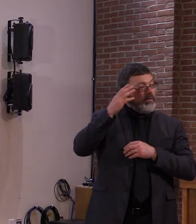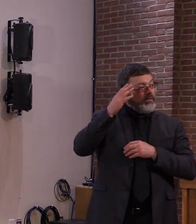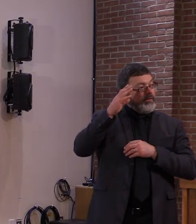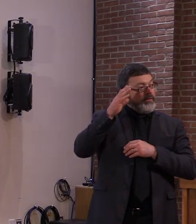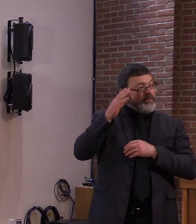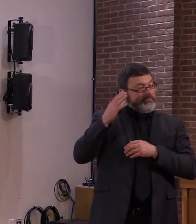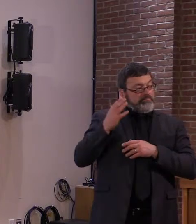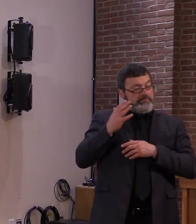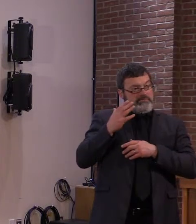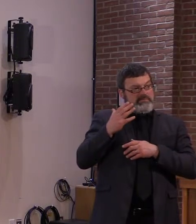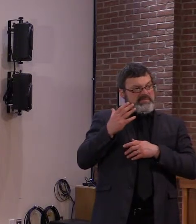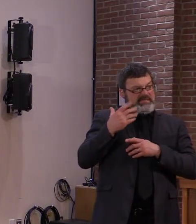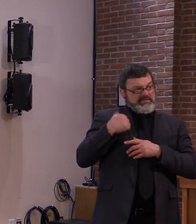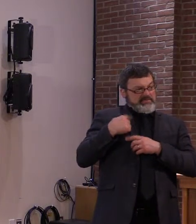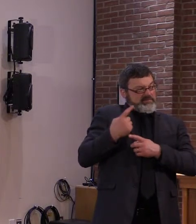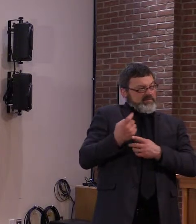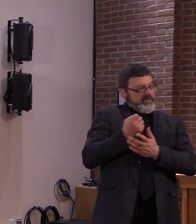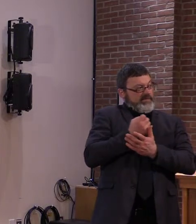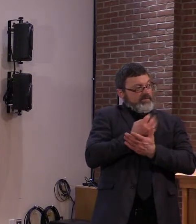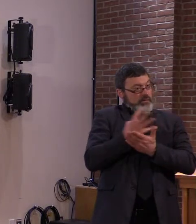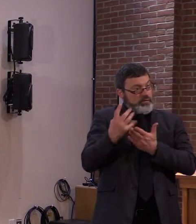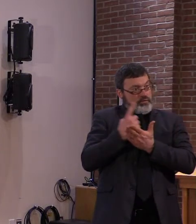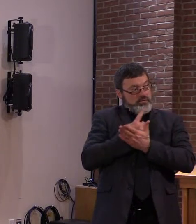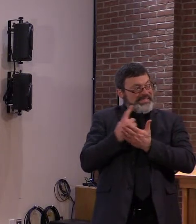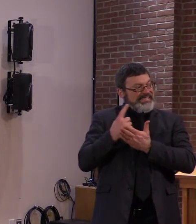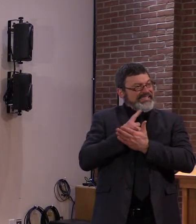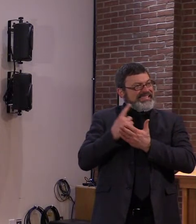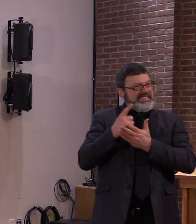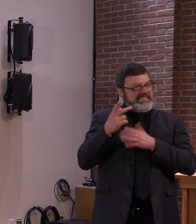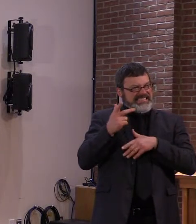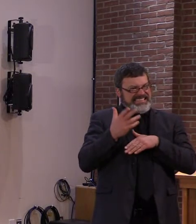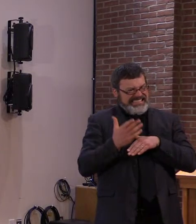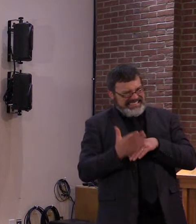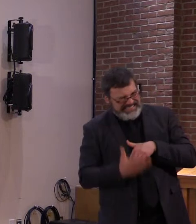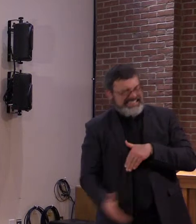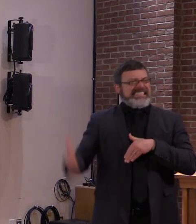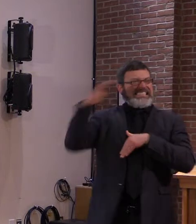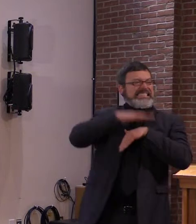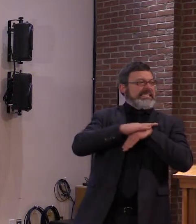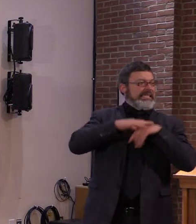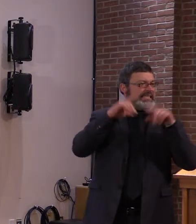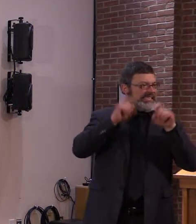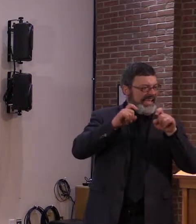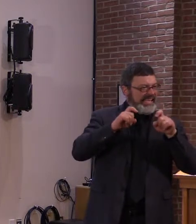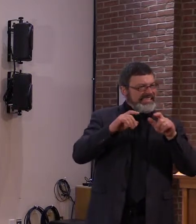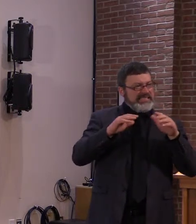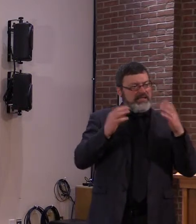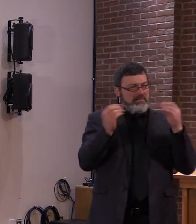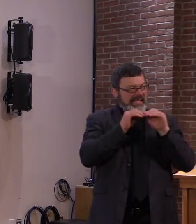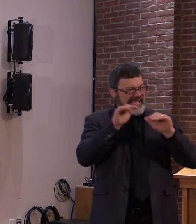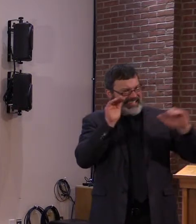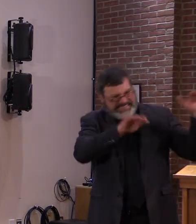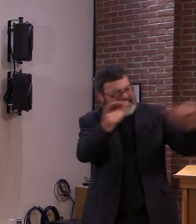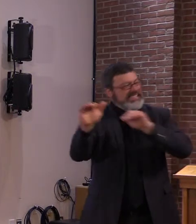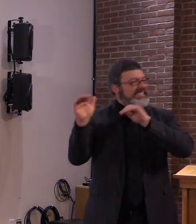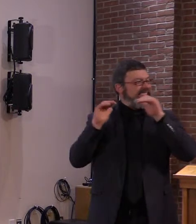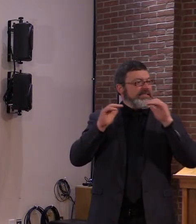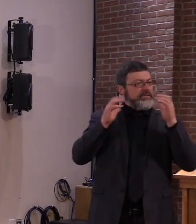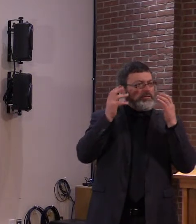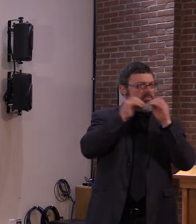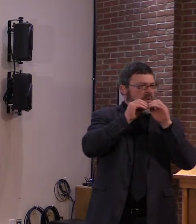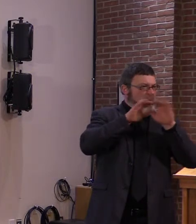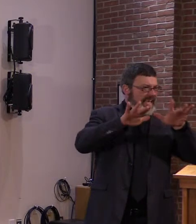of Vermonters who have already acquired some immunity on their own by coming in contact with this virus.